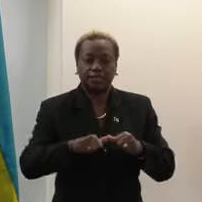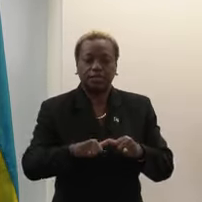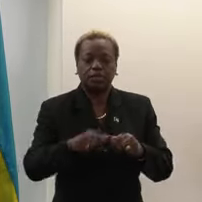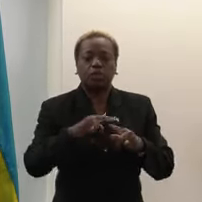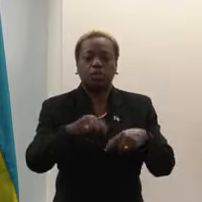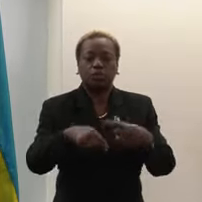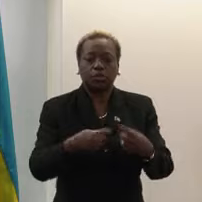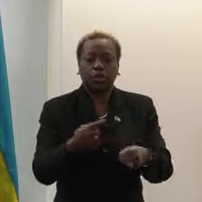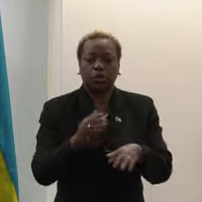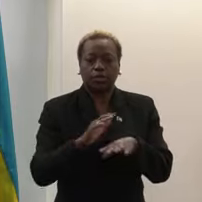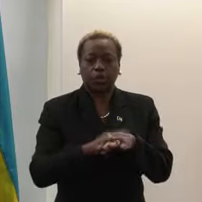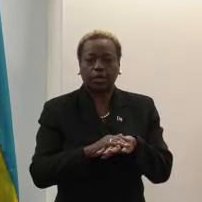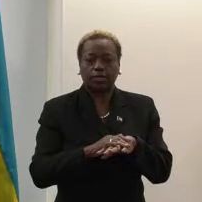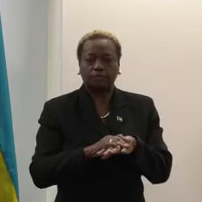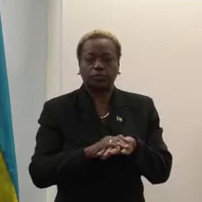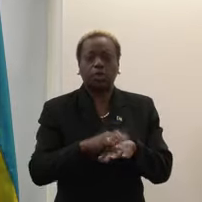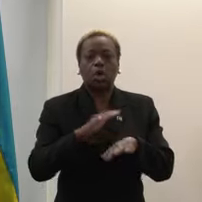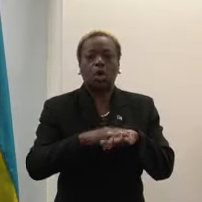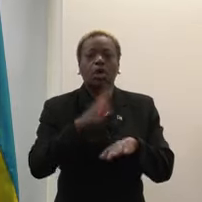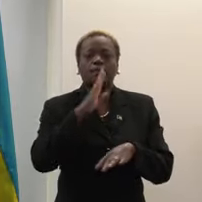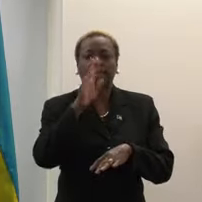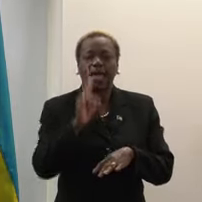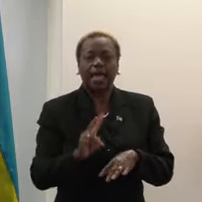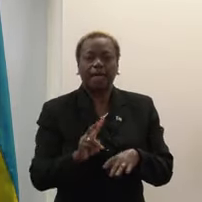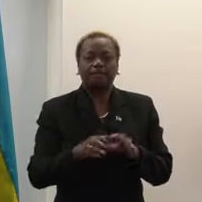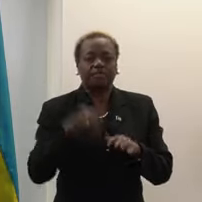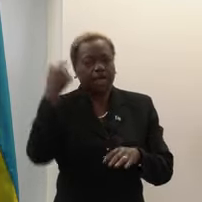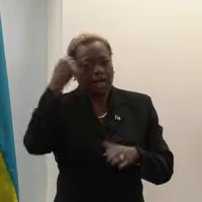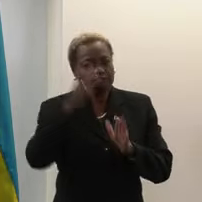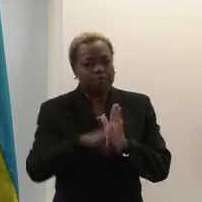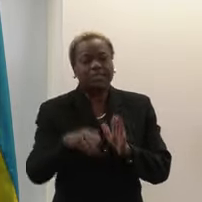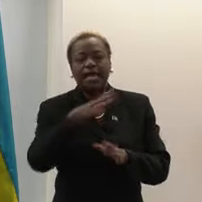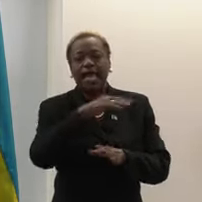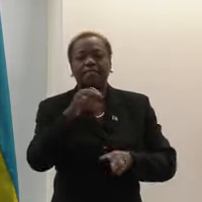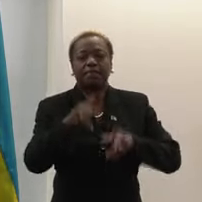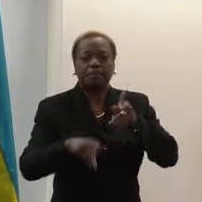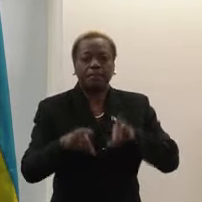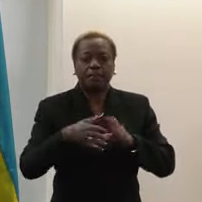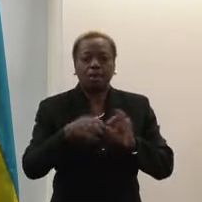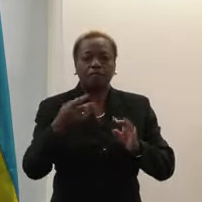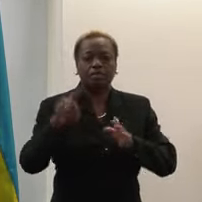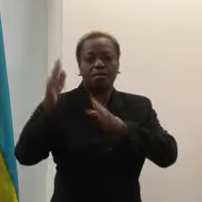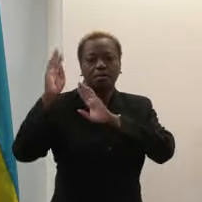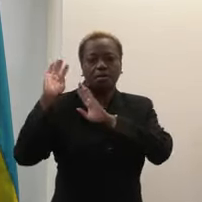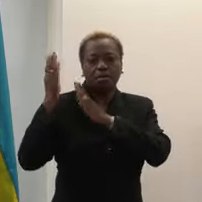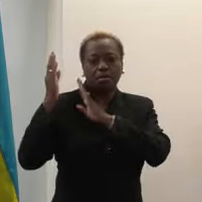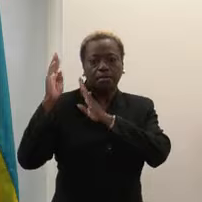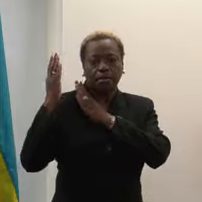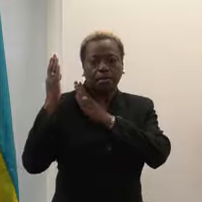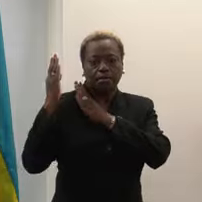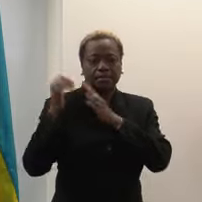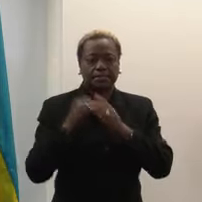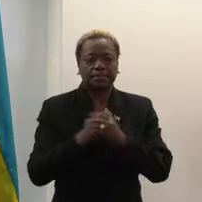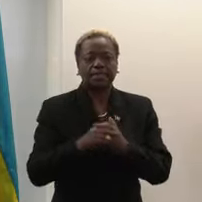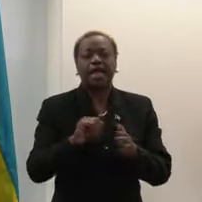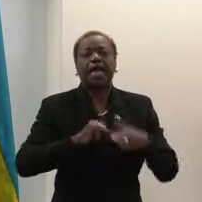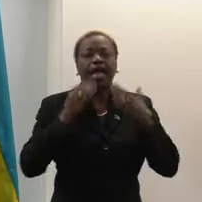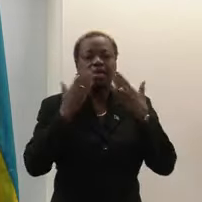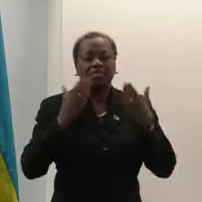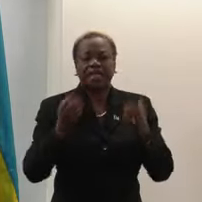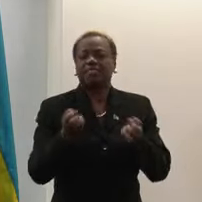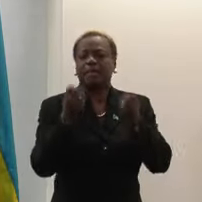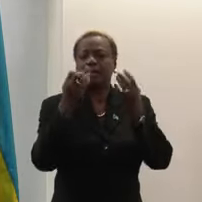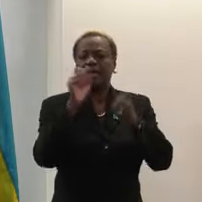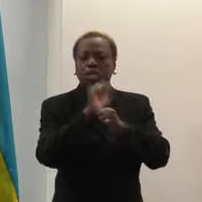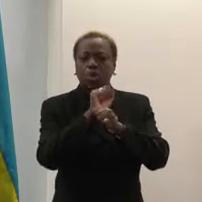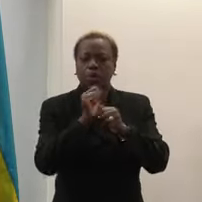go on. On behalf of the government and people of the Bahamas, I thank the many